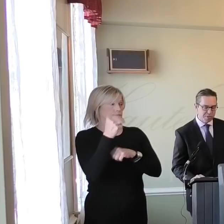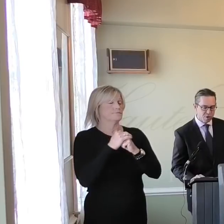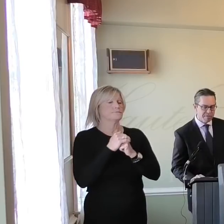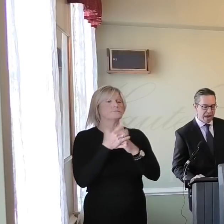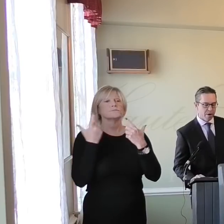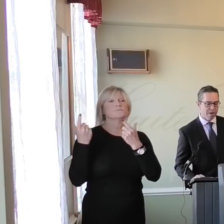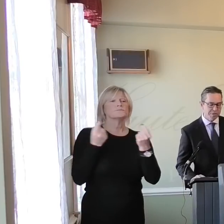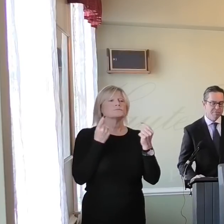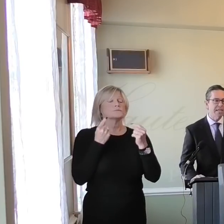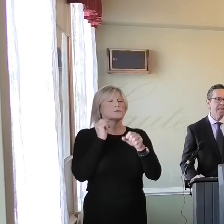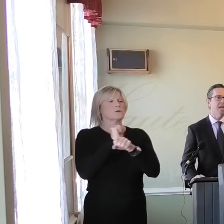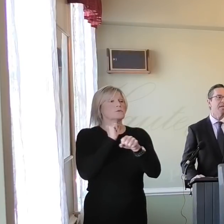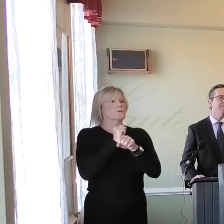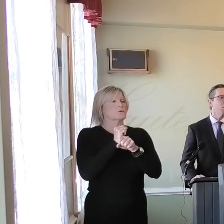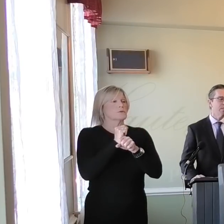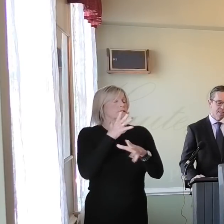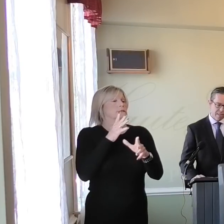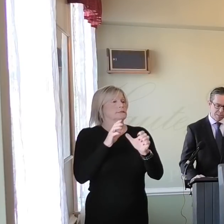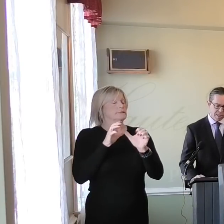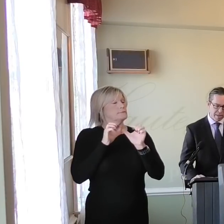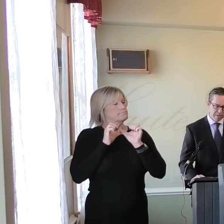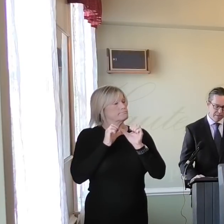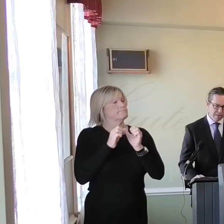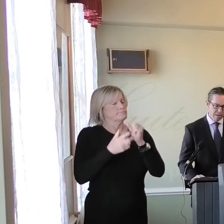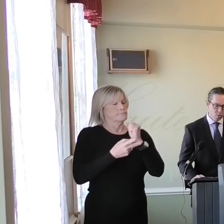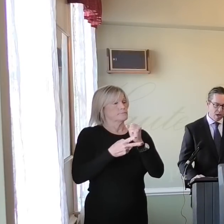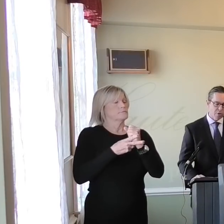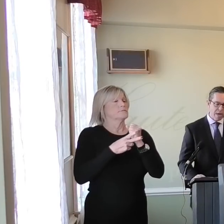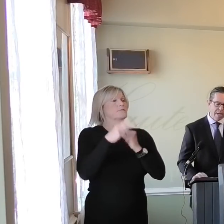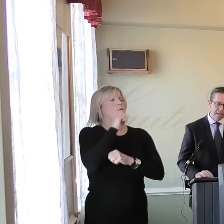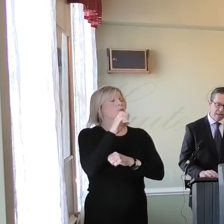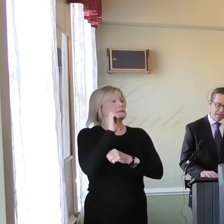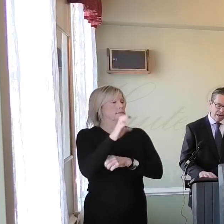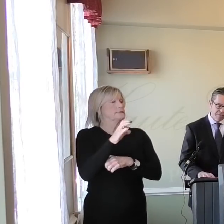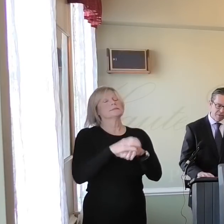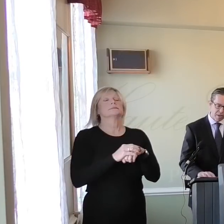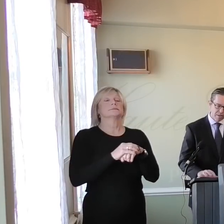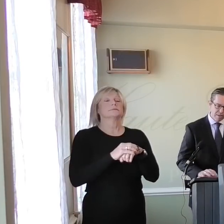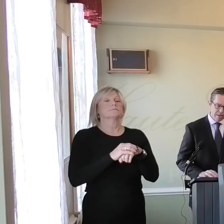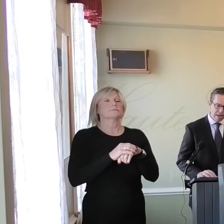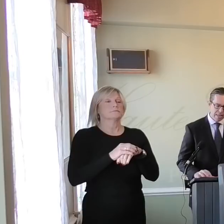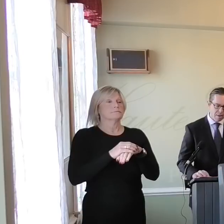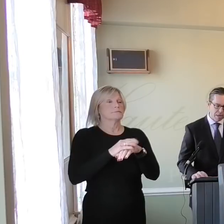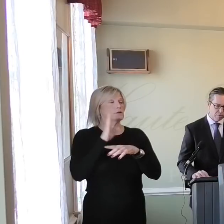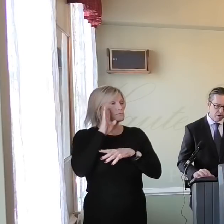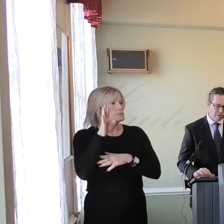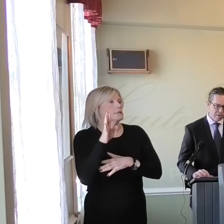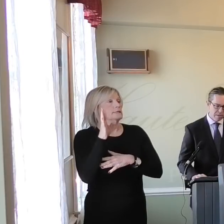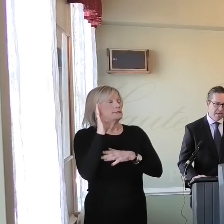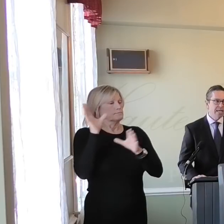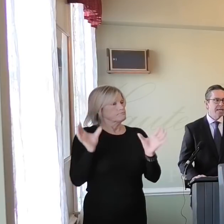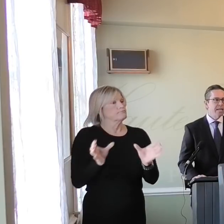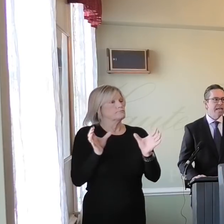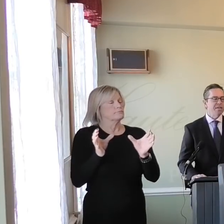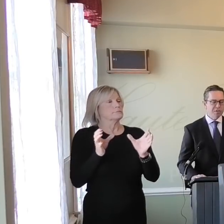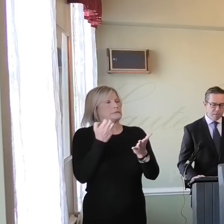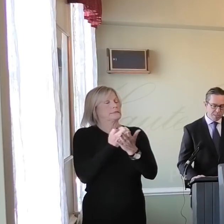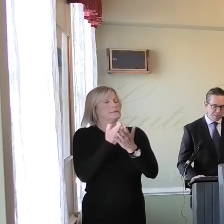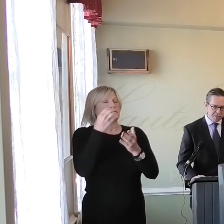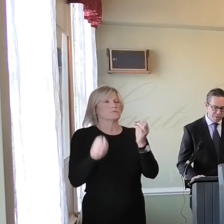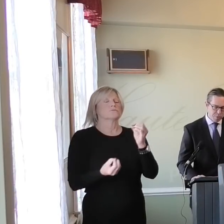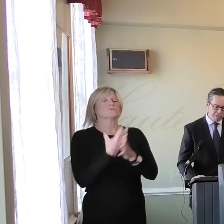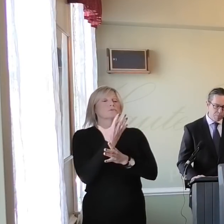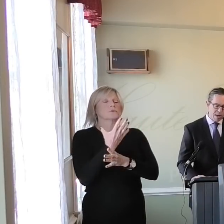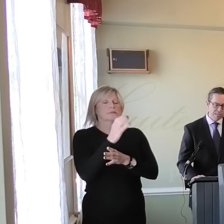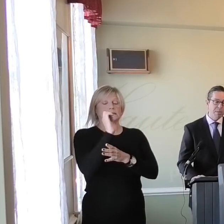works to preserve the heritage and vitality of old Ellicott City while creating and enhancing economic growth. The